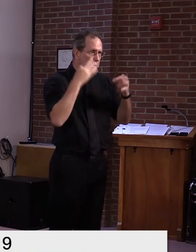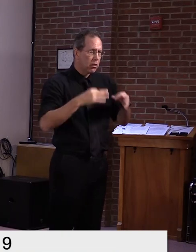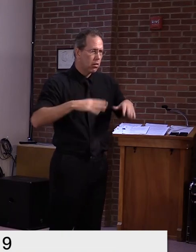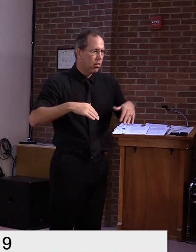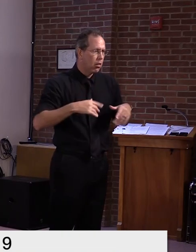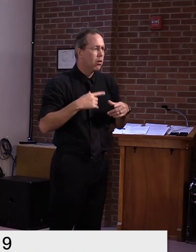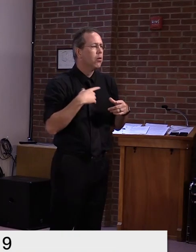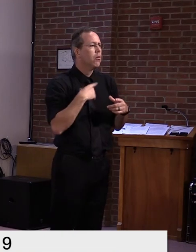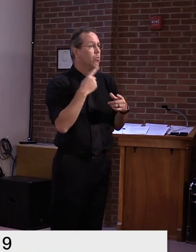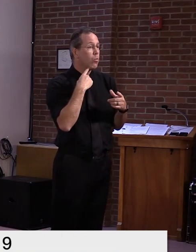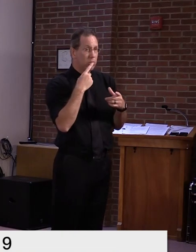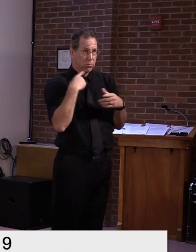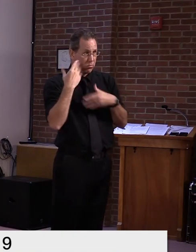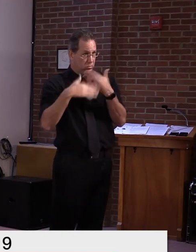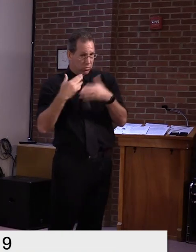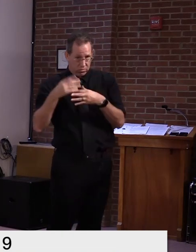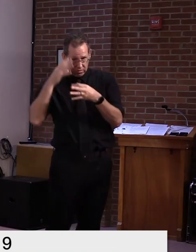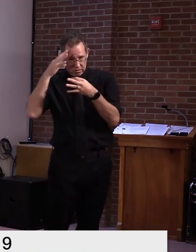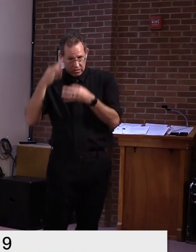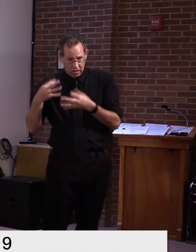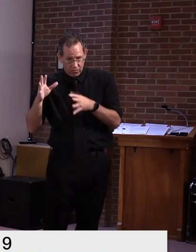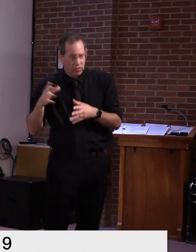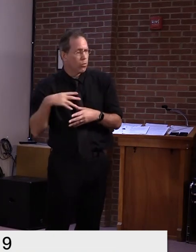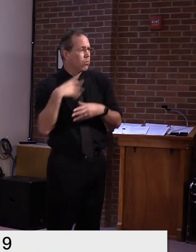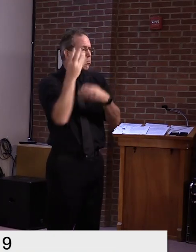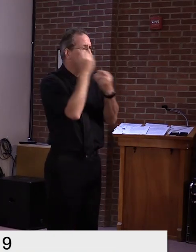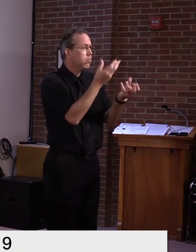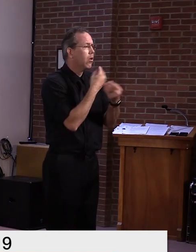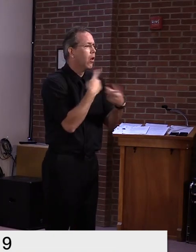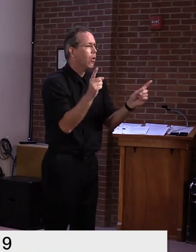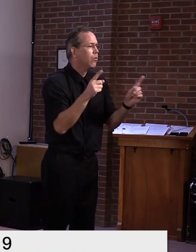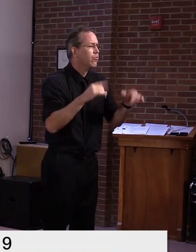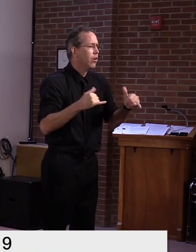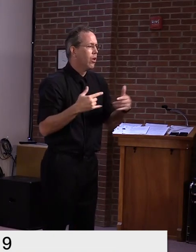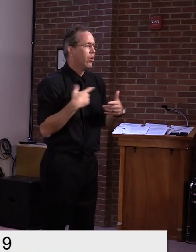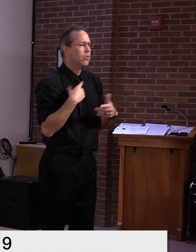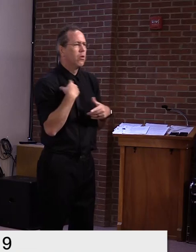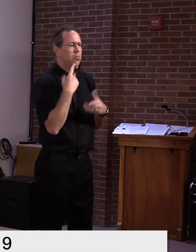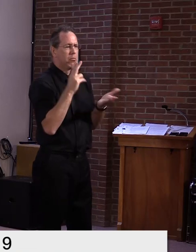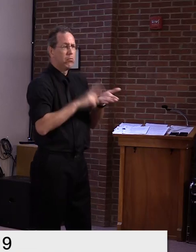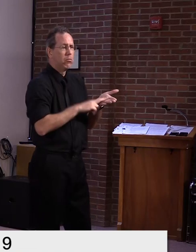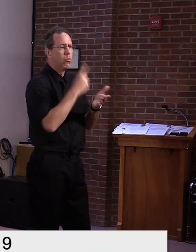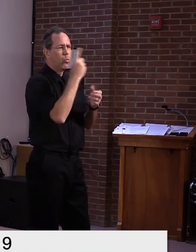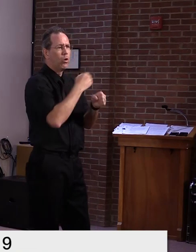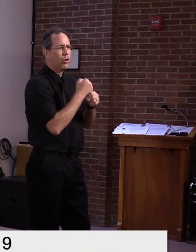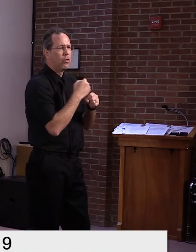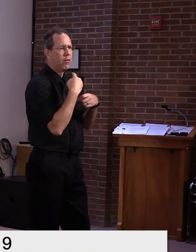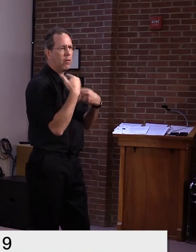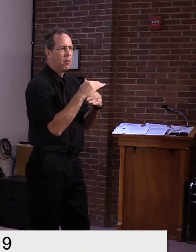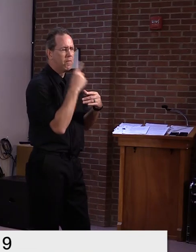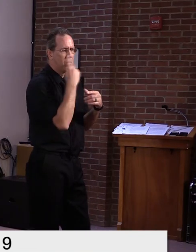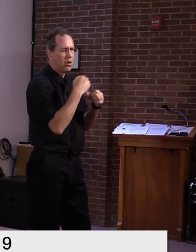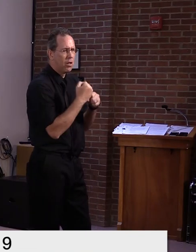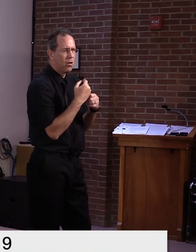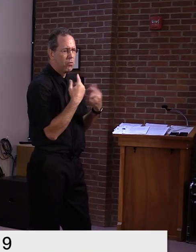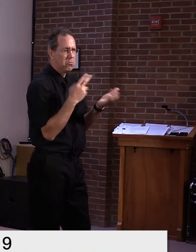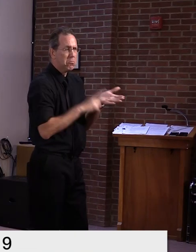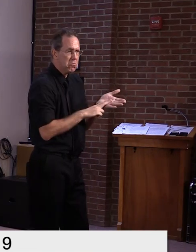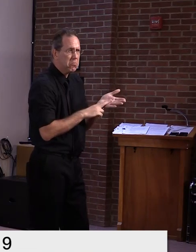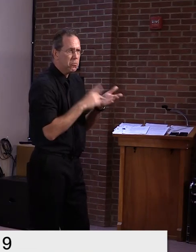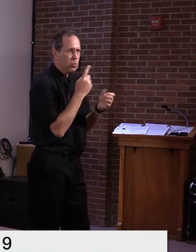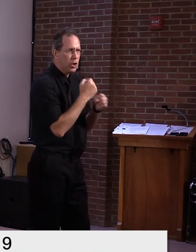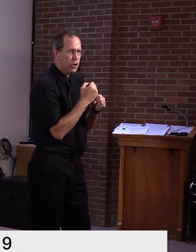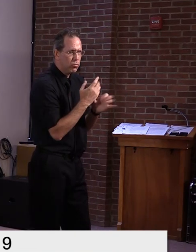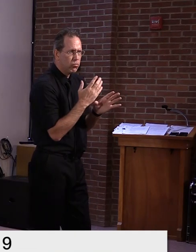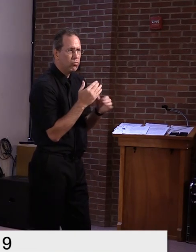it, it would be for a year. What kind of changes would you like to see made to the contract if you guys renew